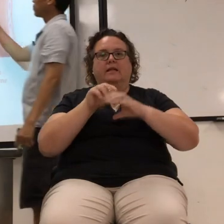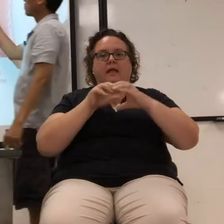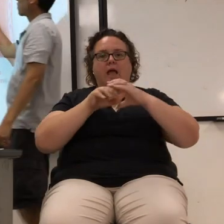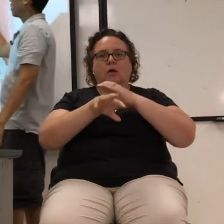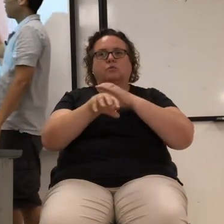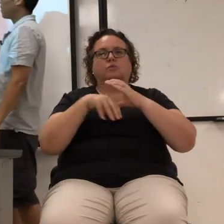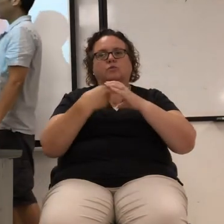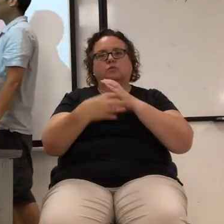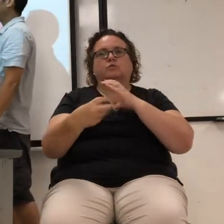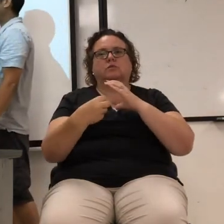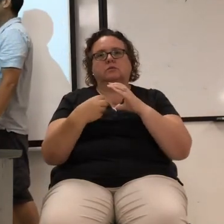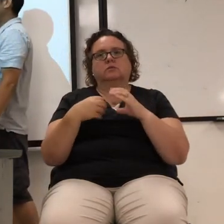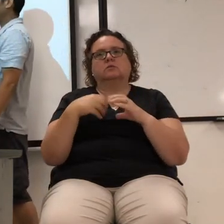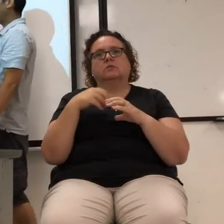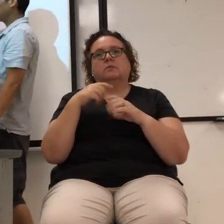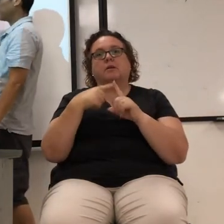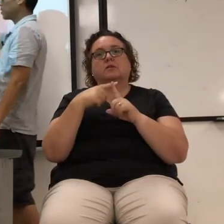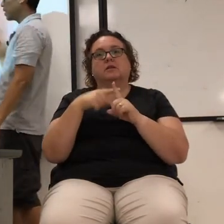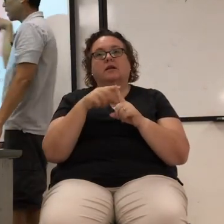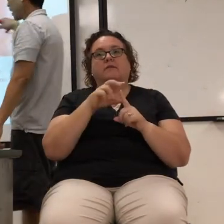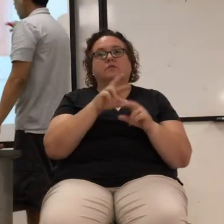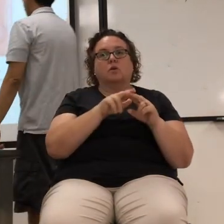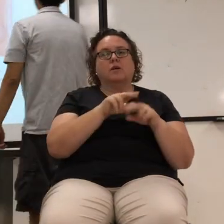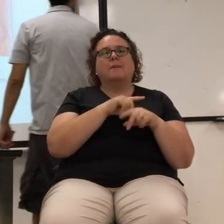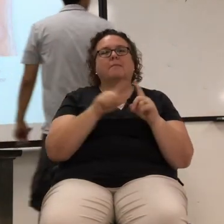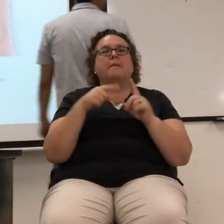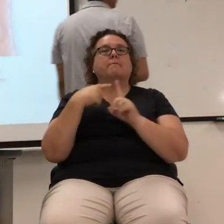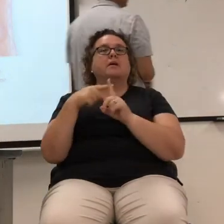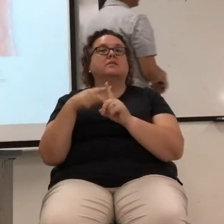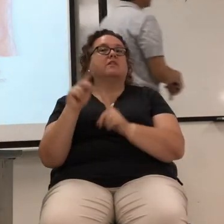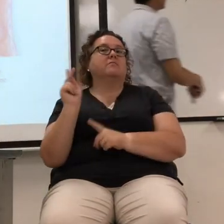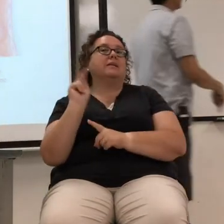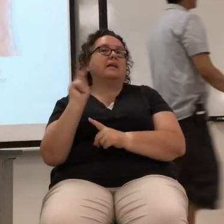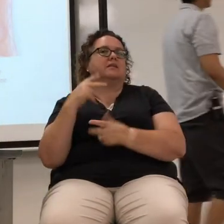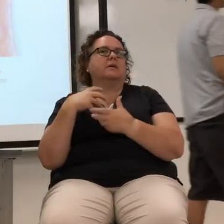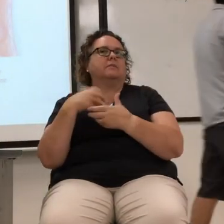sodium, but then positive potassium is leaking out.